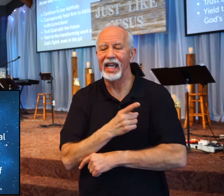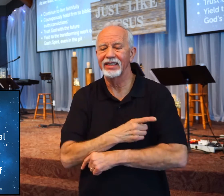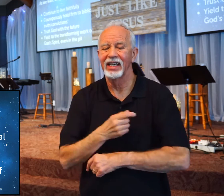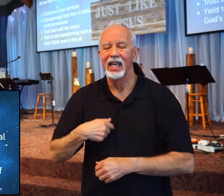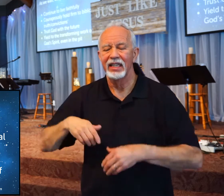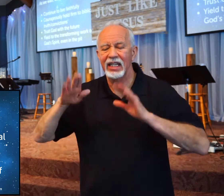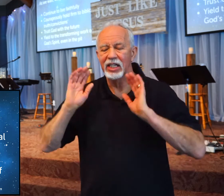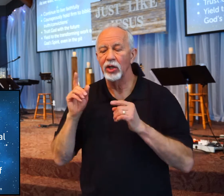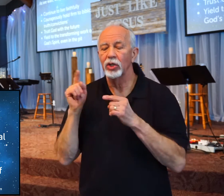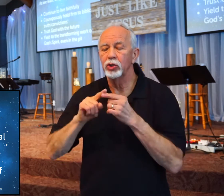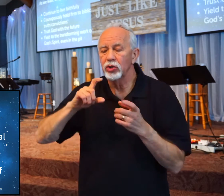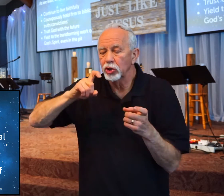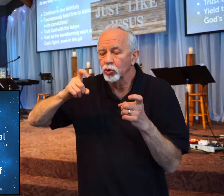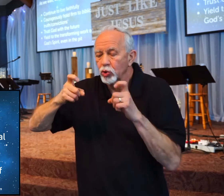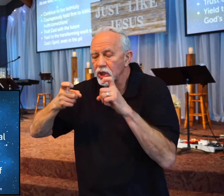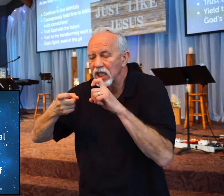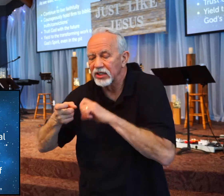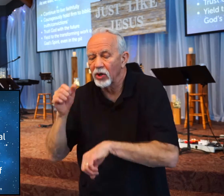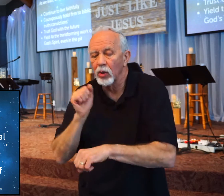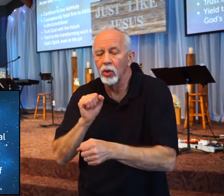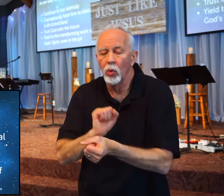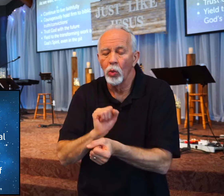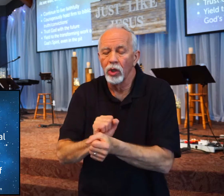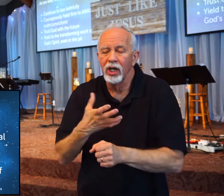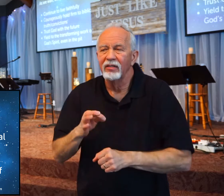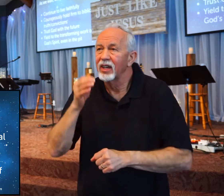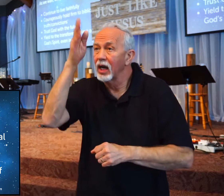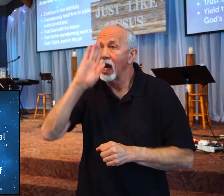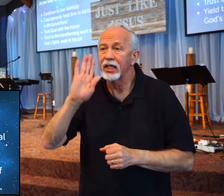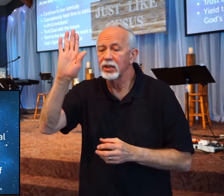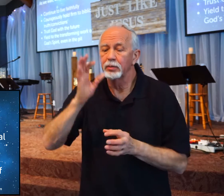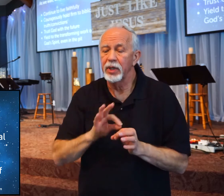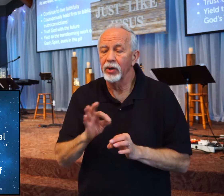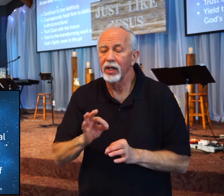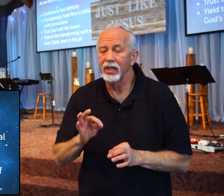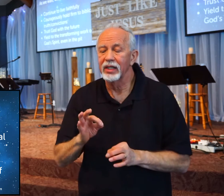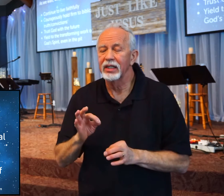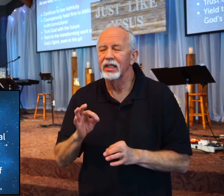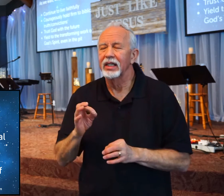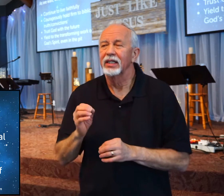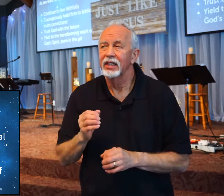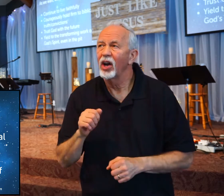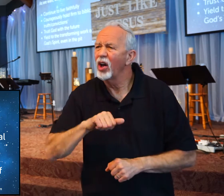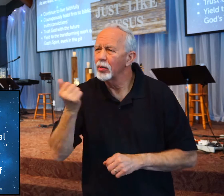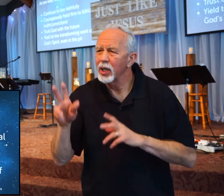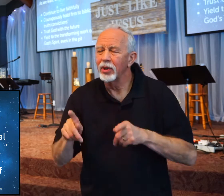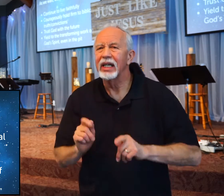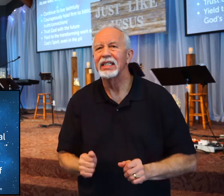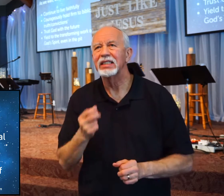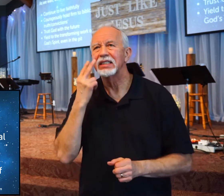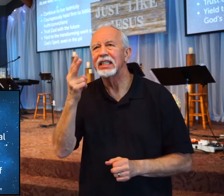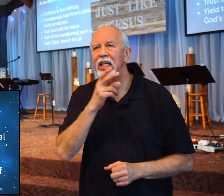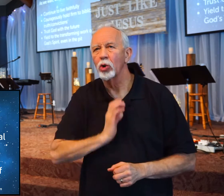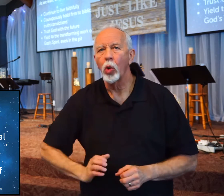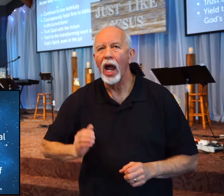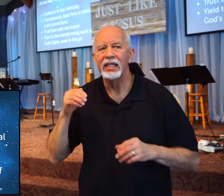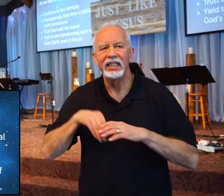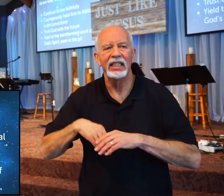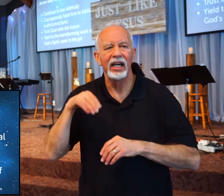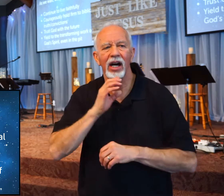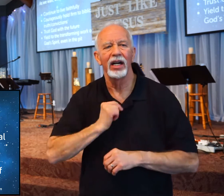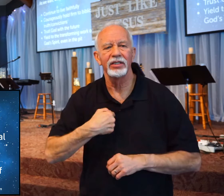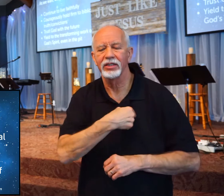the transforming work of God's Spirit so that others may see Christ in us.